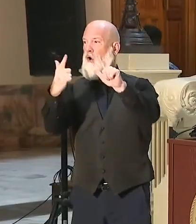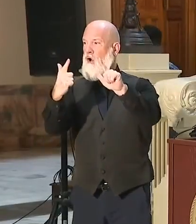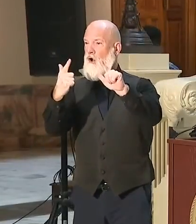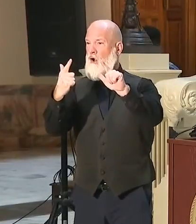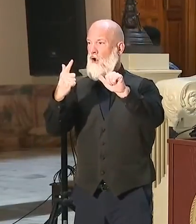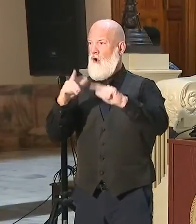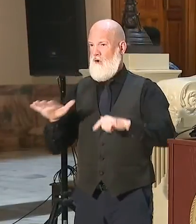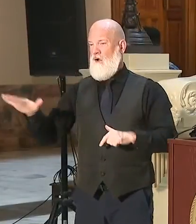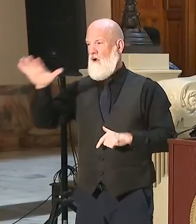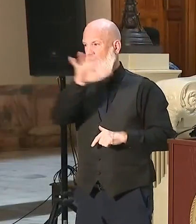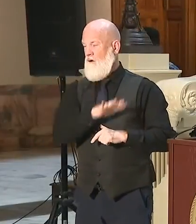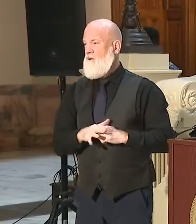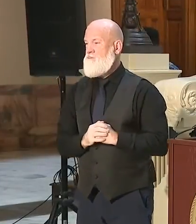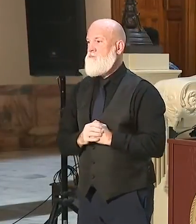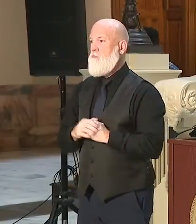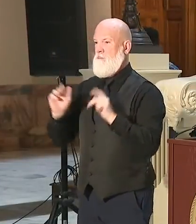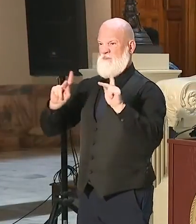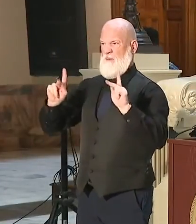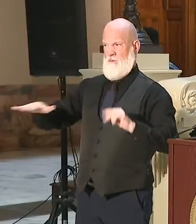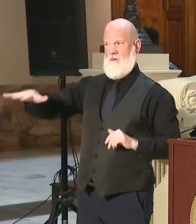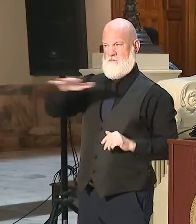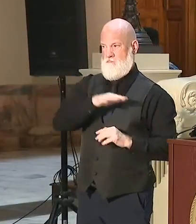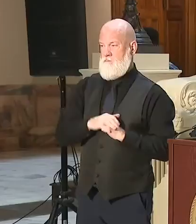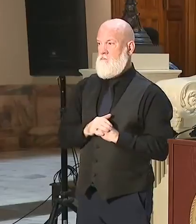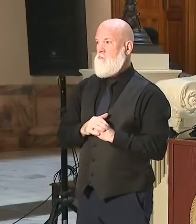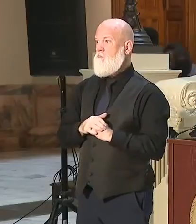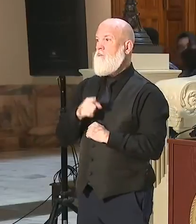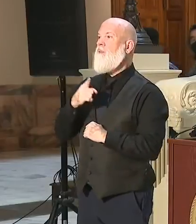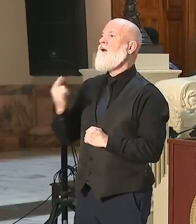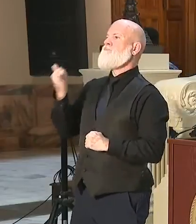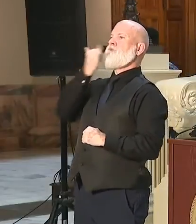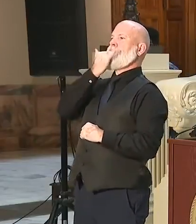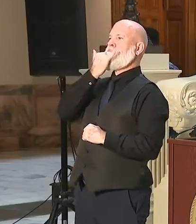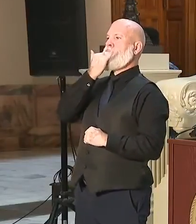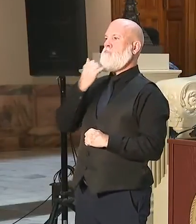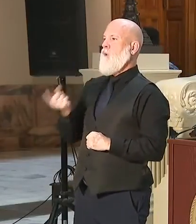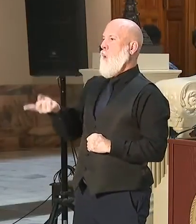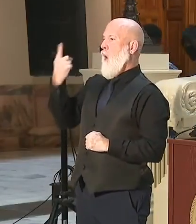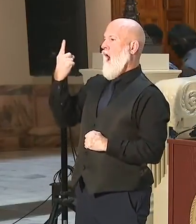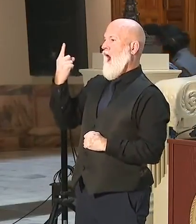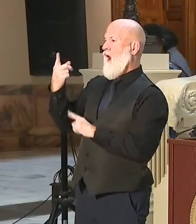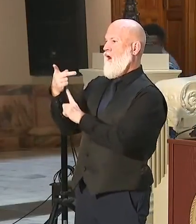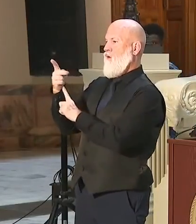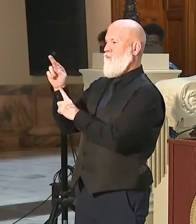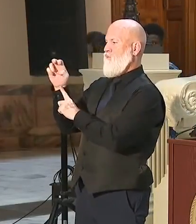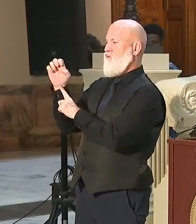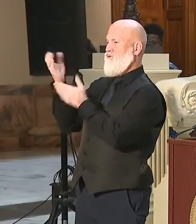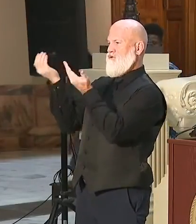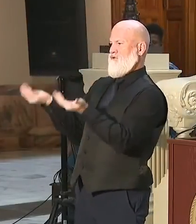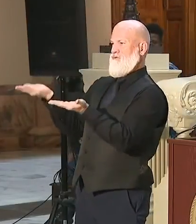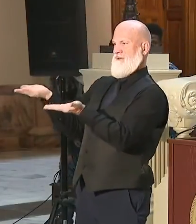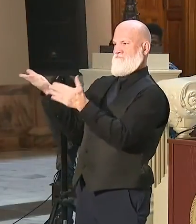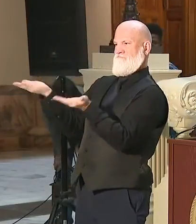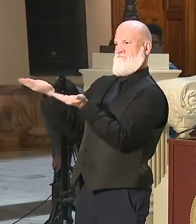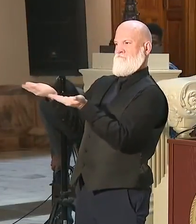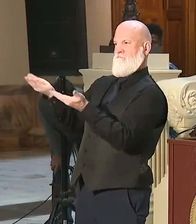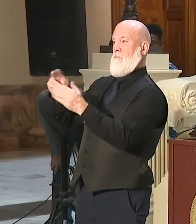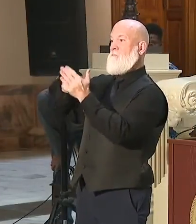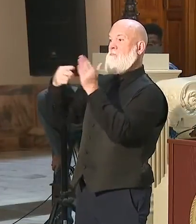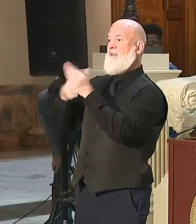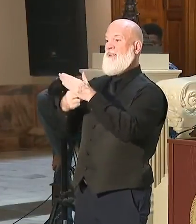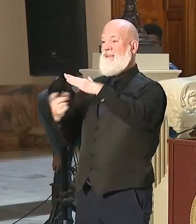was she just did the one precinct. And in doing so, the tabulators themselves, the scanners themselves, all saw